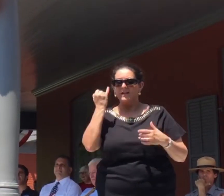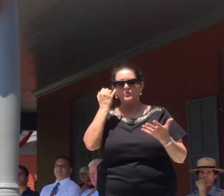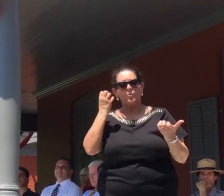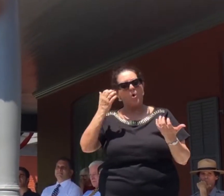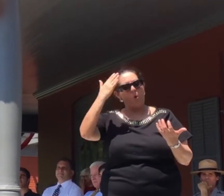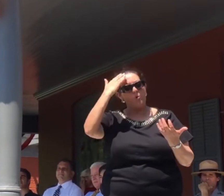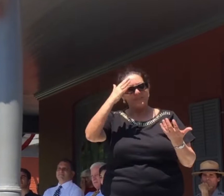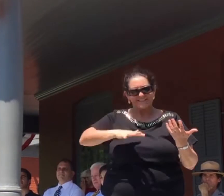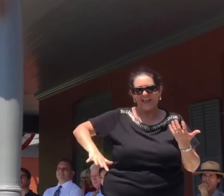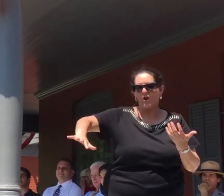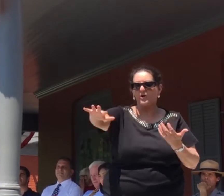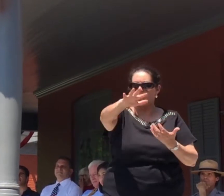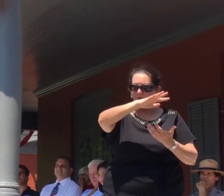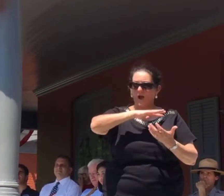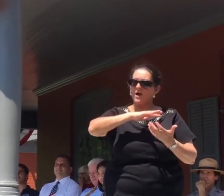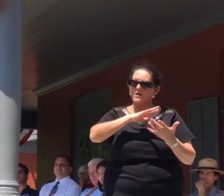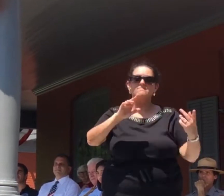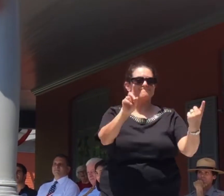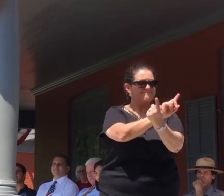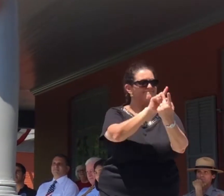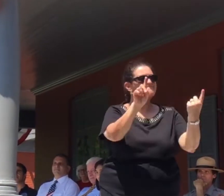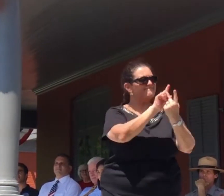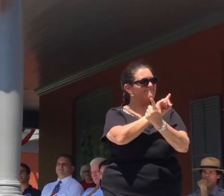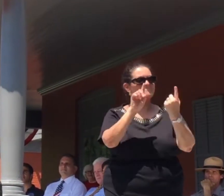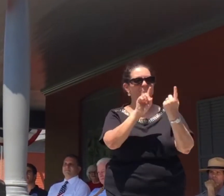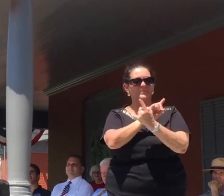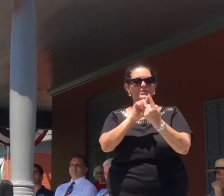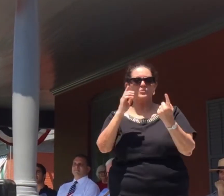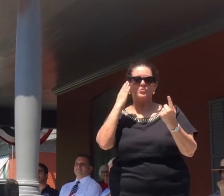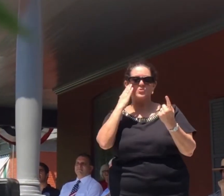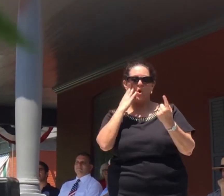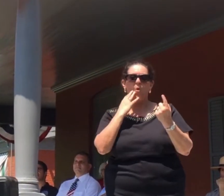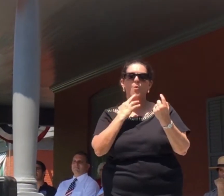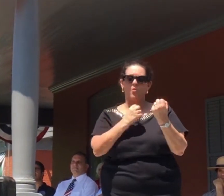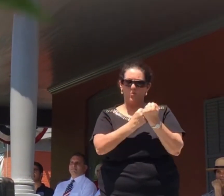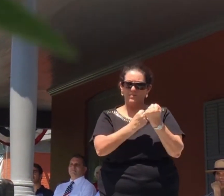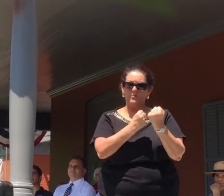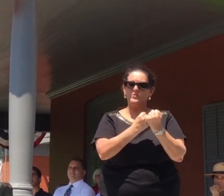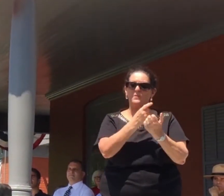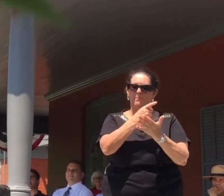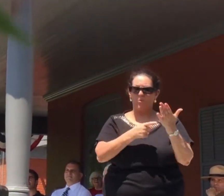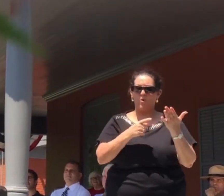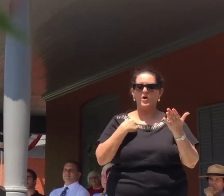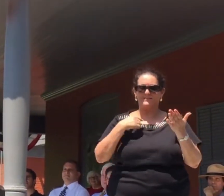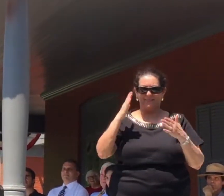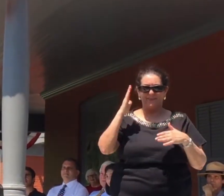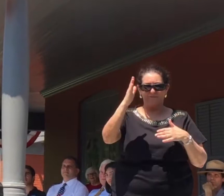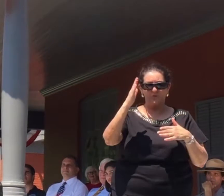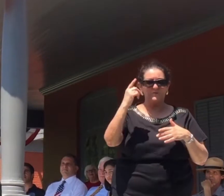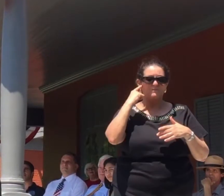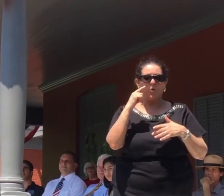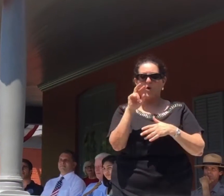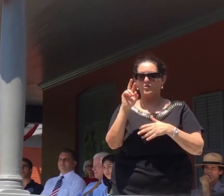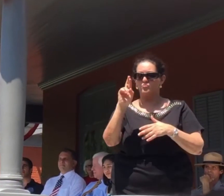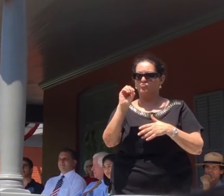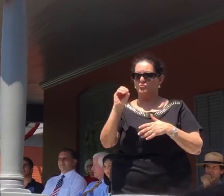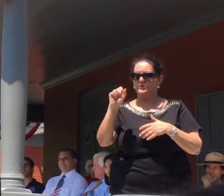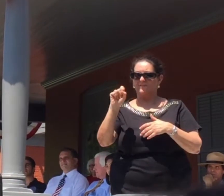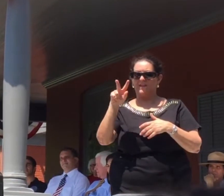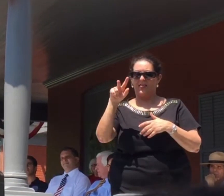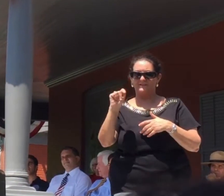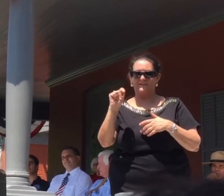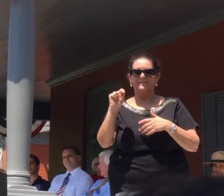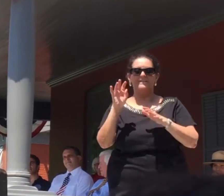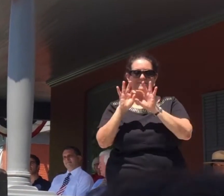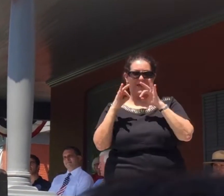people of this area is to get to know part of what was the substance and continues to be for the Roosevelt family and the legacy